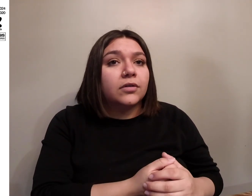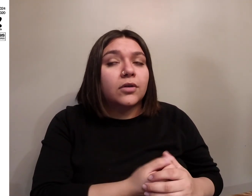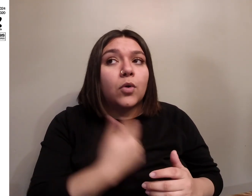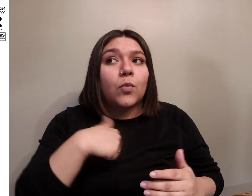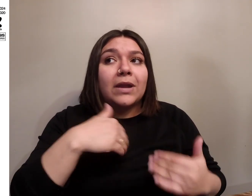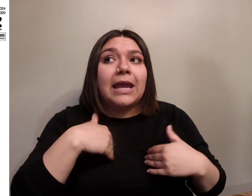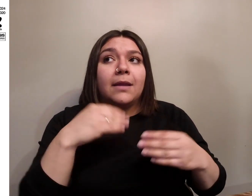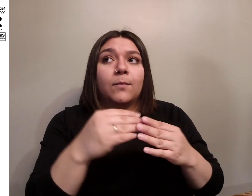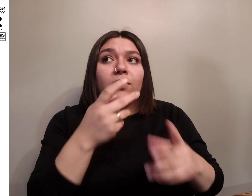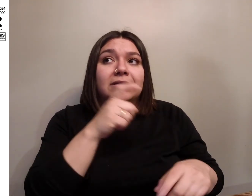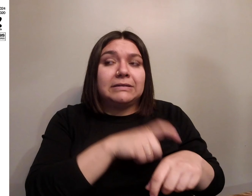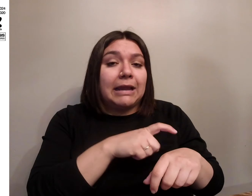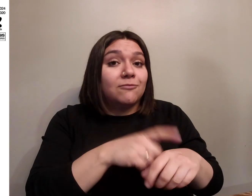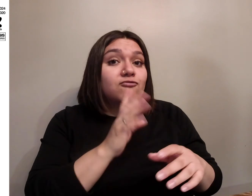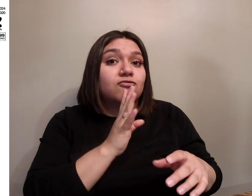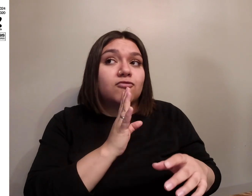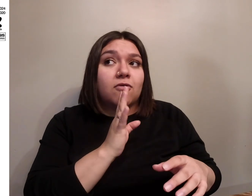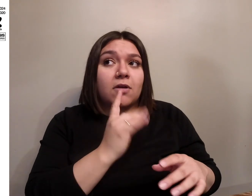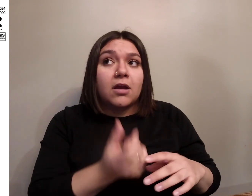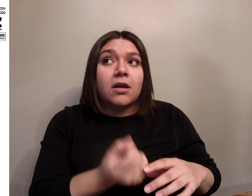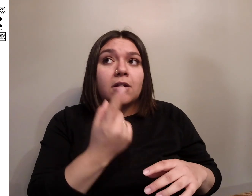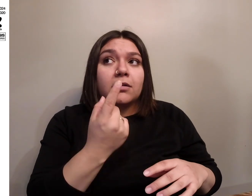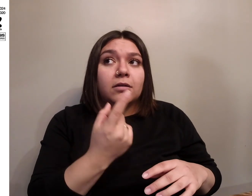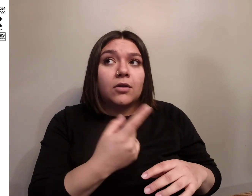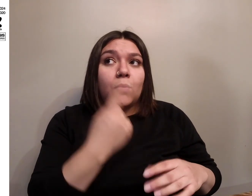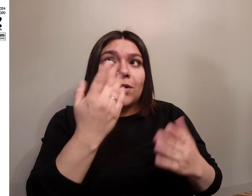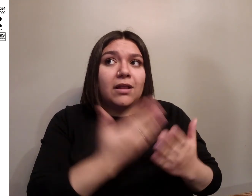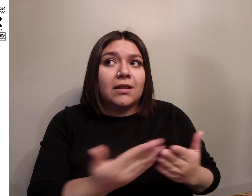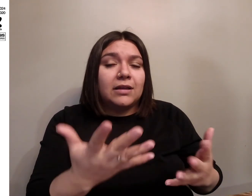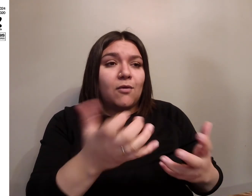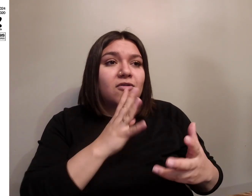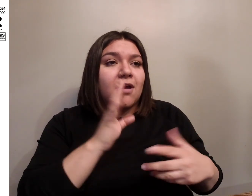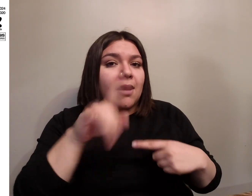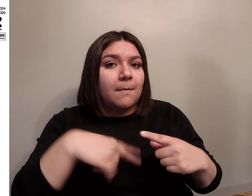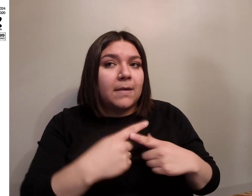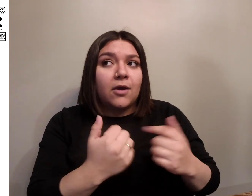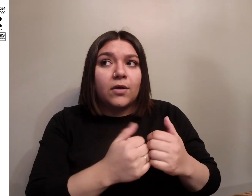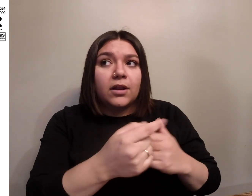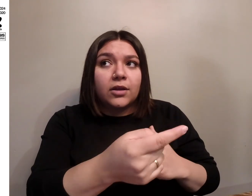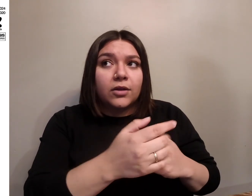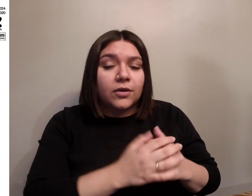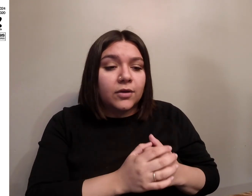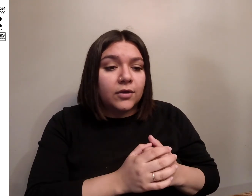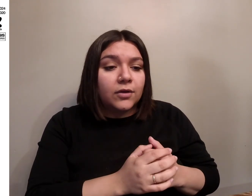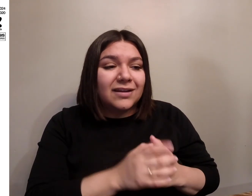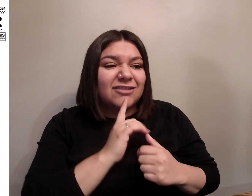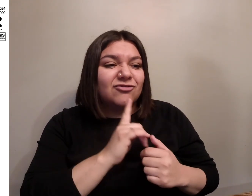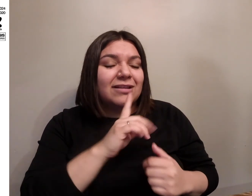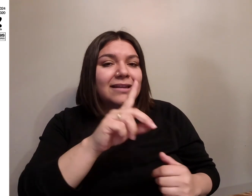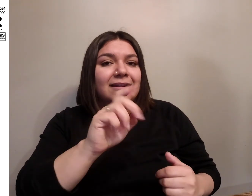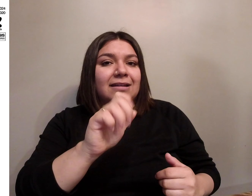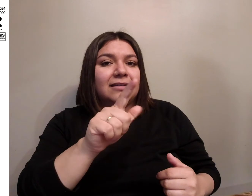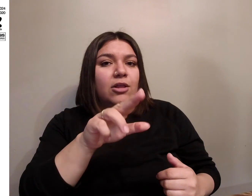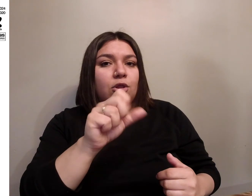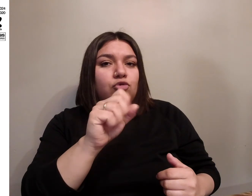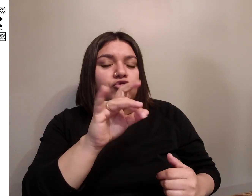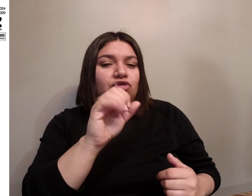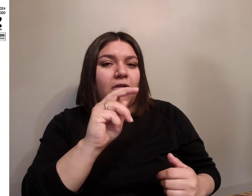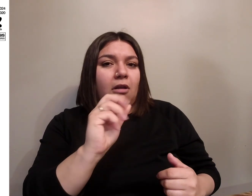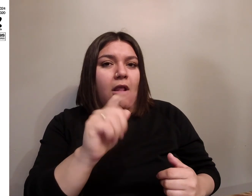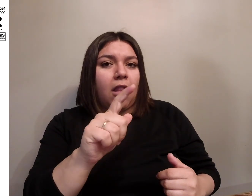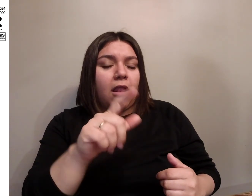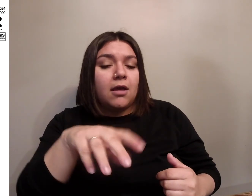I wish, Bill, we had more time to talk, because one of the things I would have loved to talk to you about